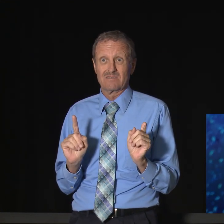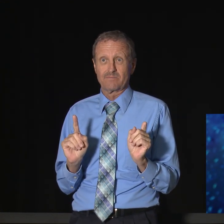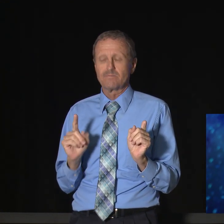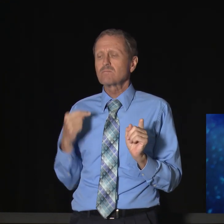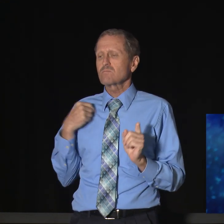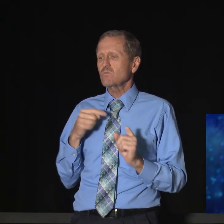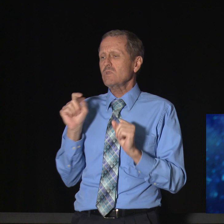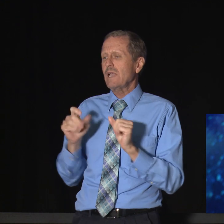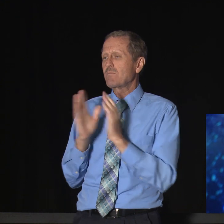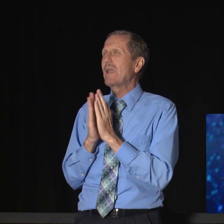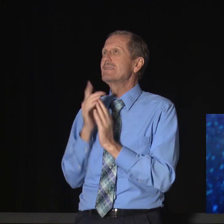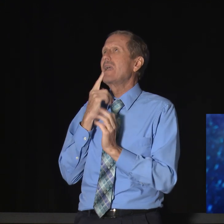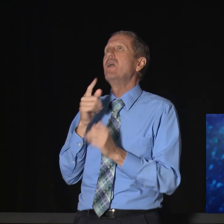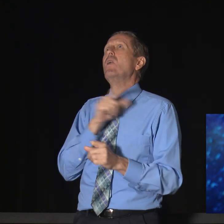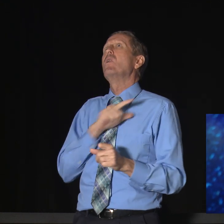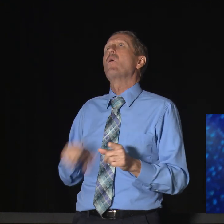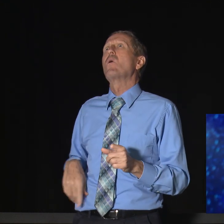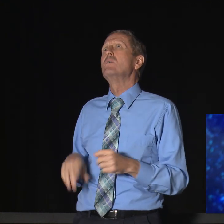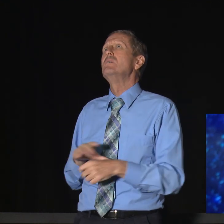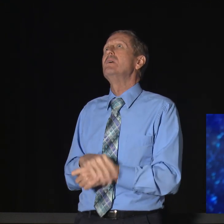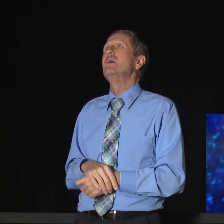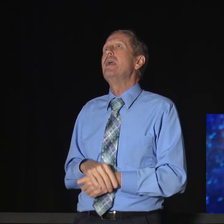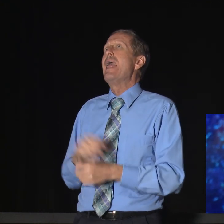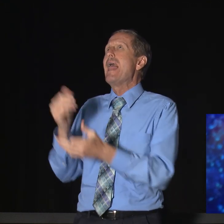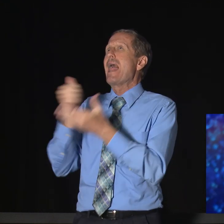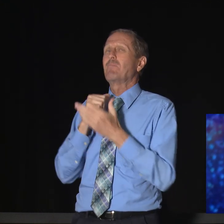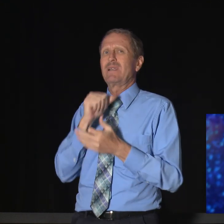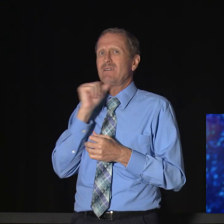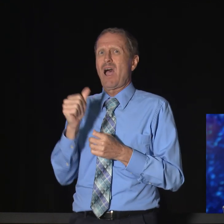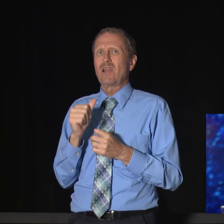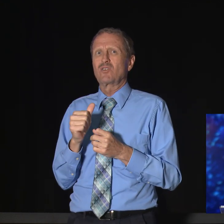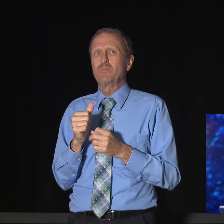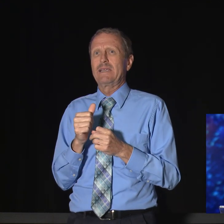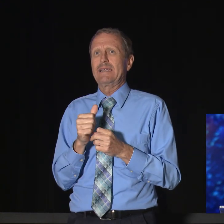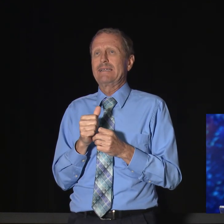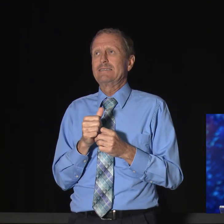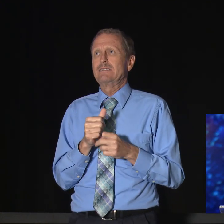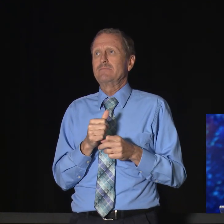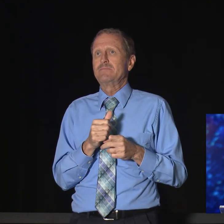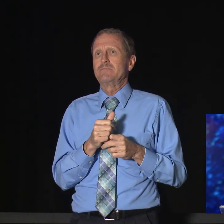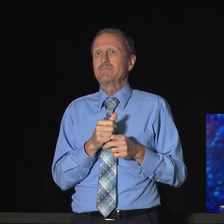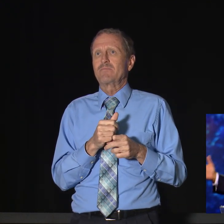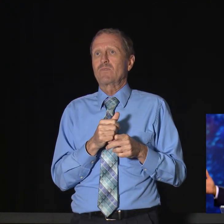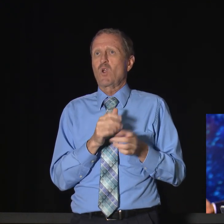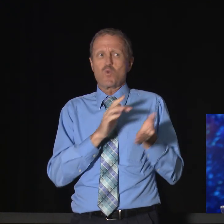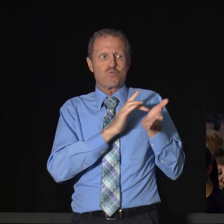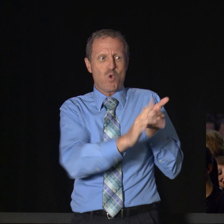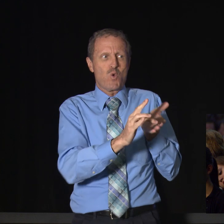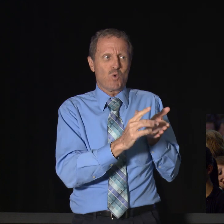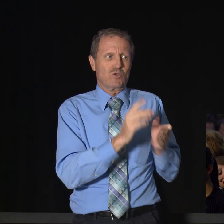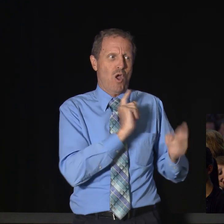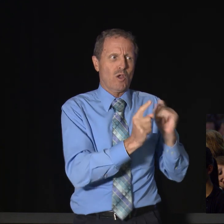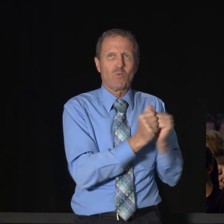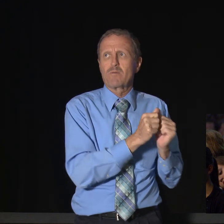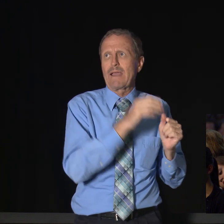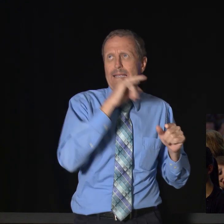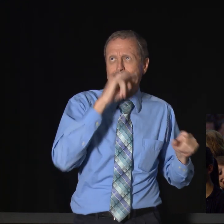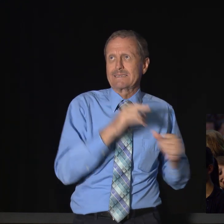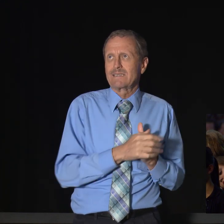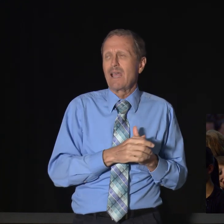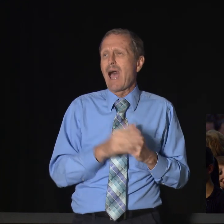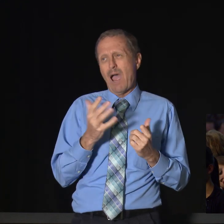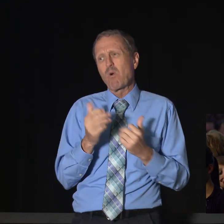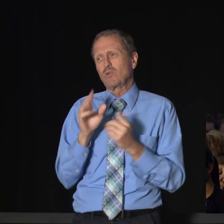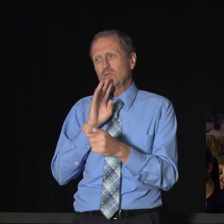We can pray and say, Lord, help me not to be short with my children. Lord, help me to speak kind words to